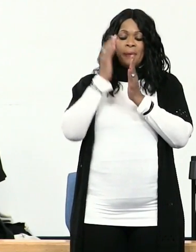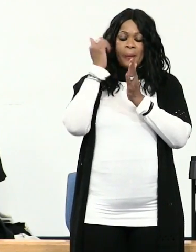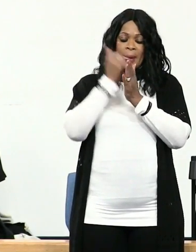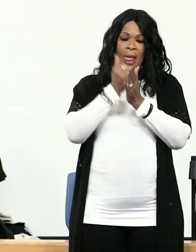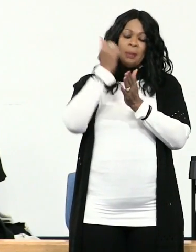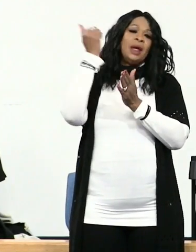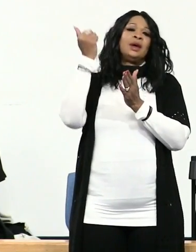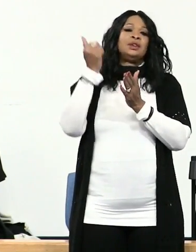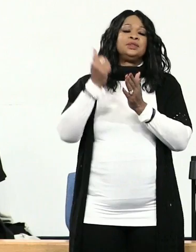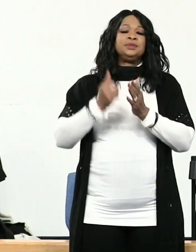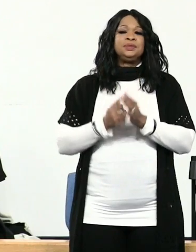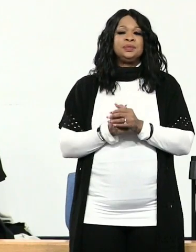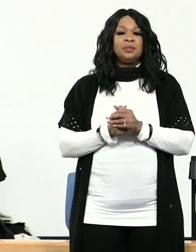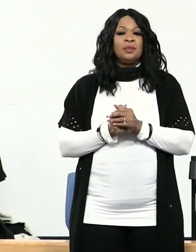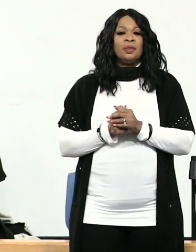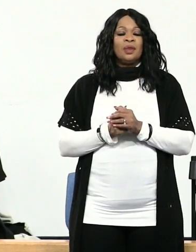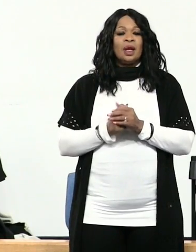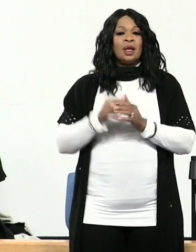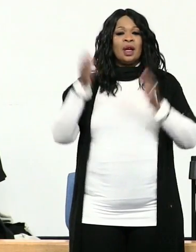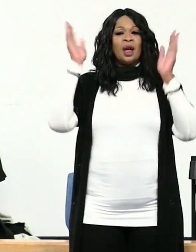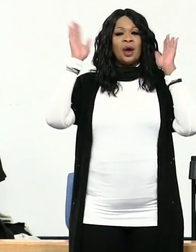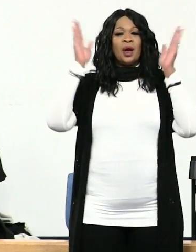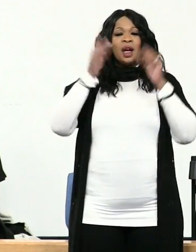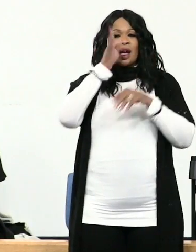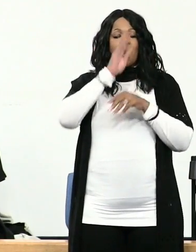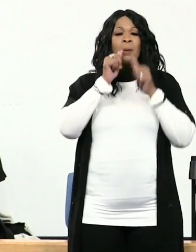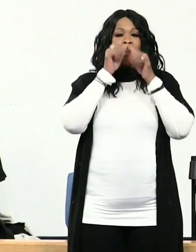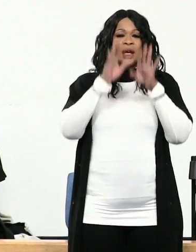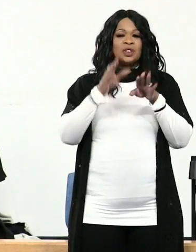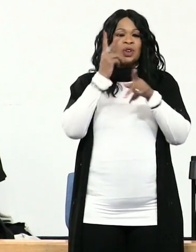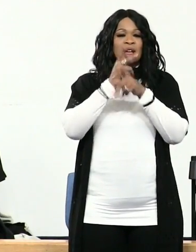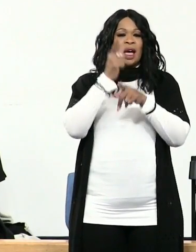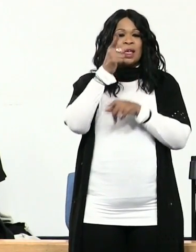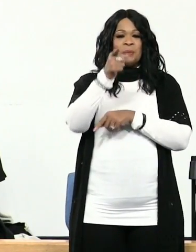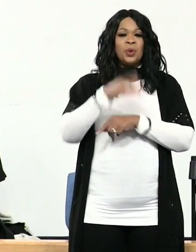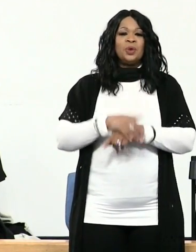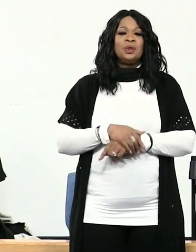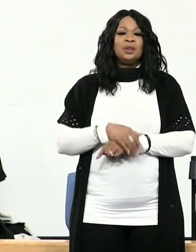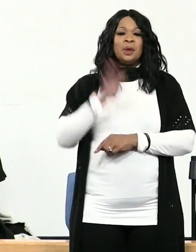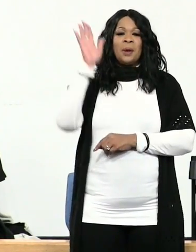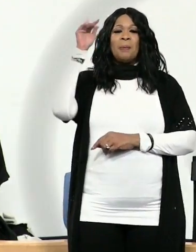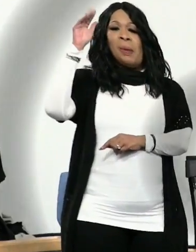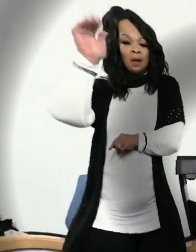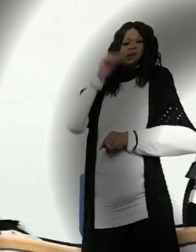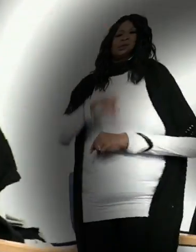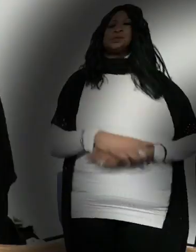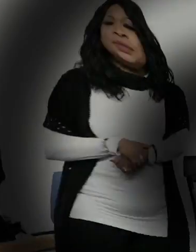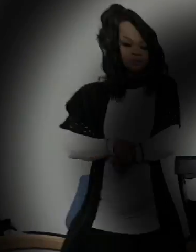Amen. All right, Mount Calvary, God bless you. God keep you. Bye now.